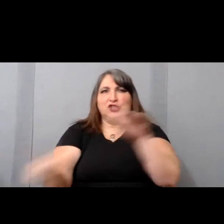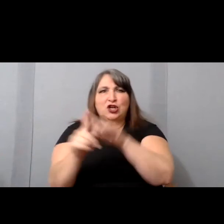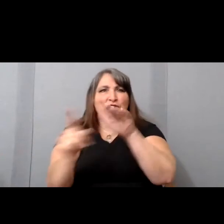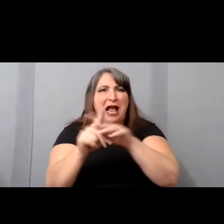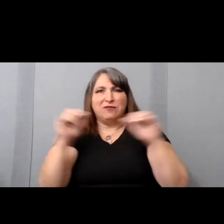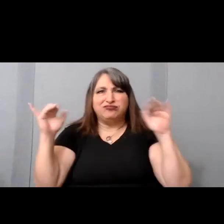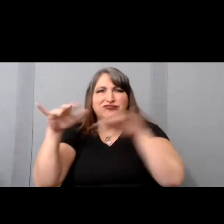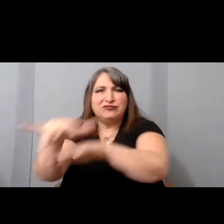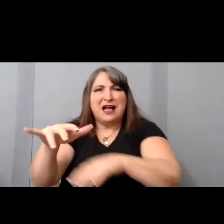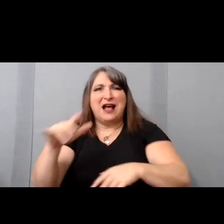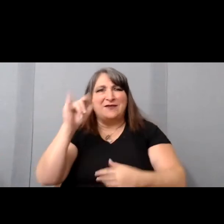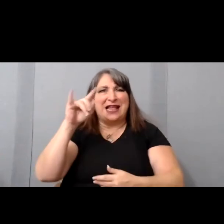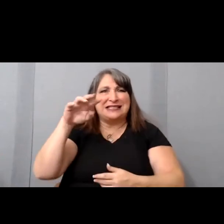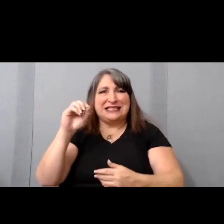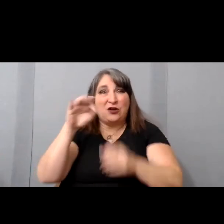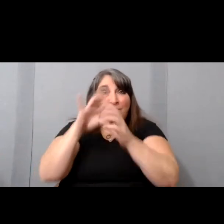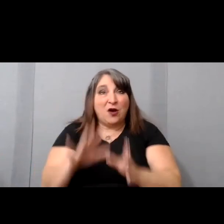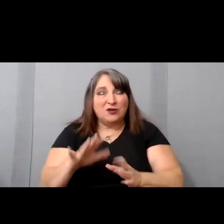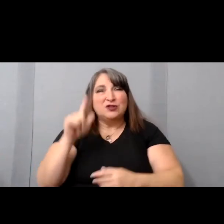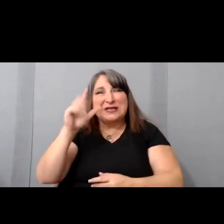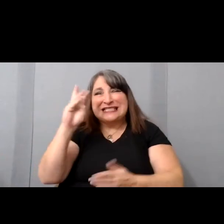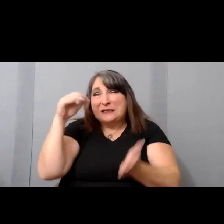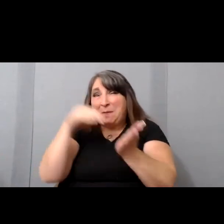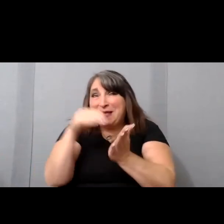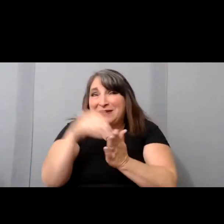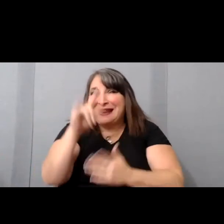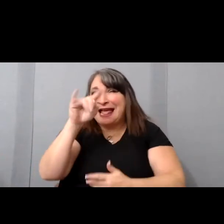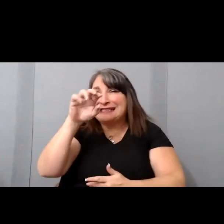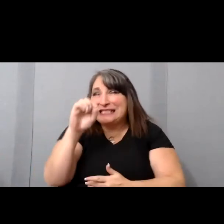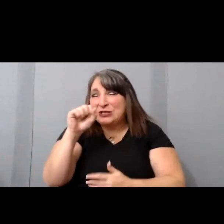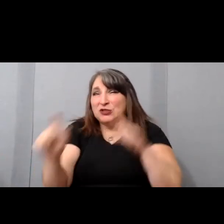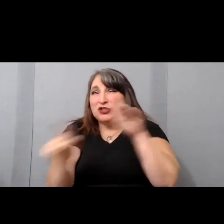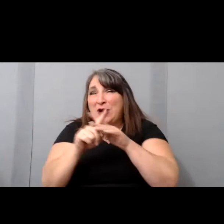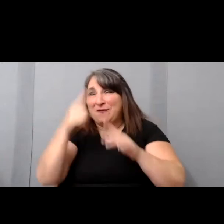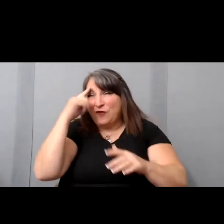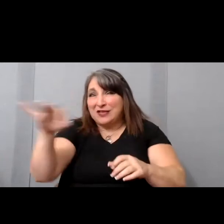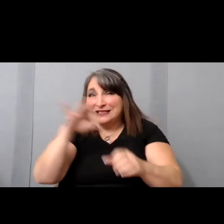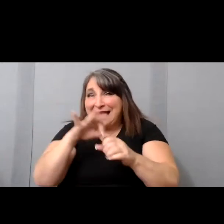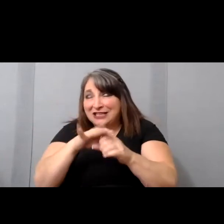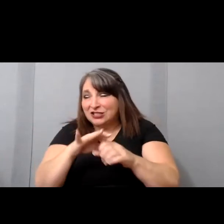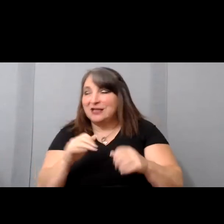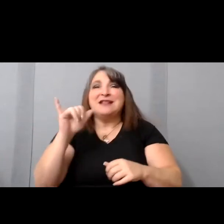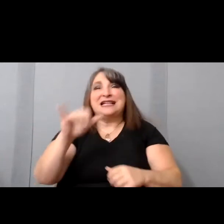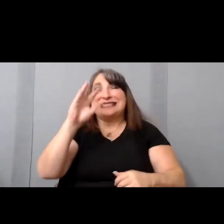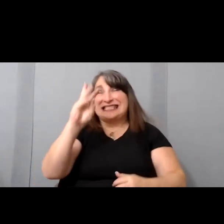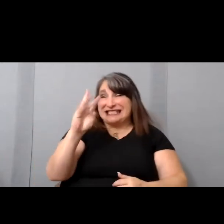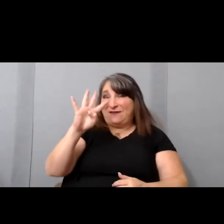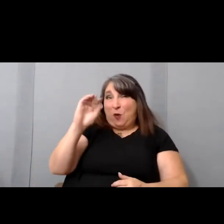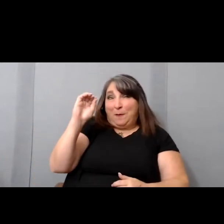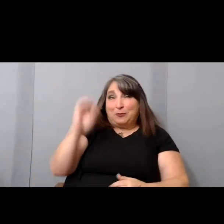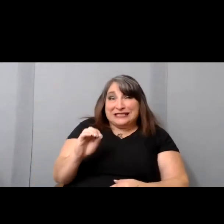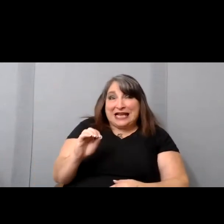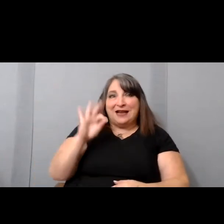26 million Latinos went to the polls in this election. That's 64% of the eligible Latino